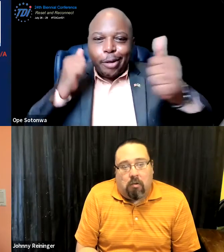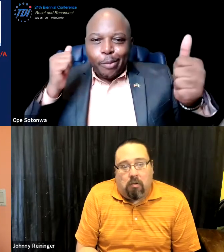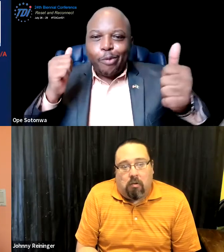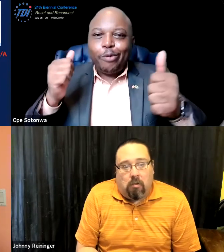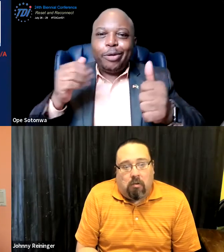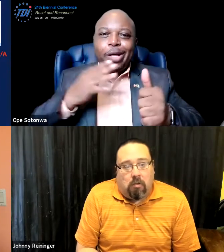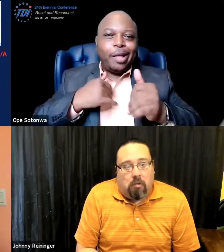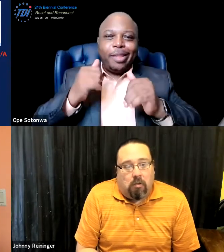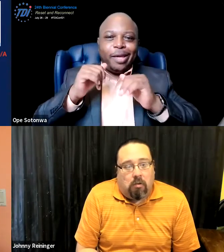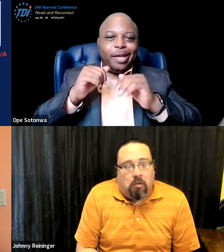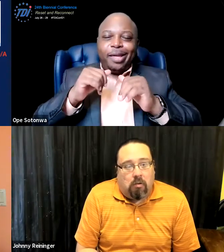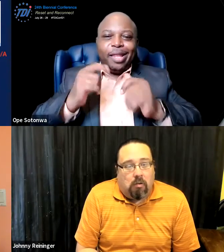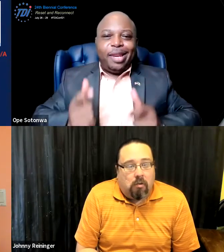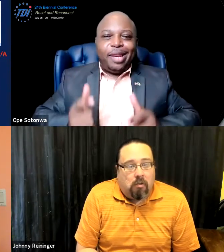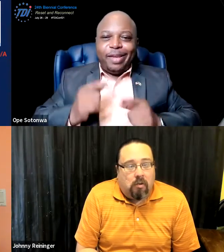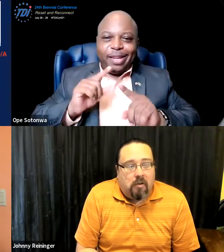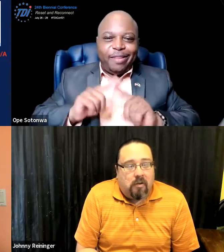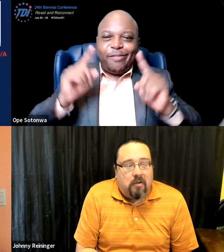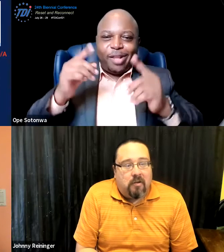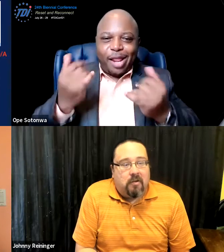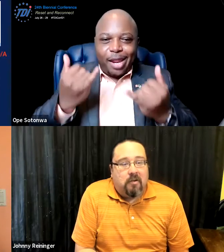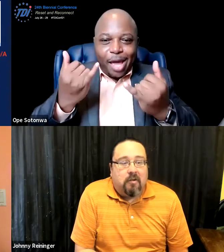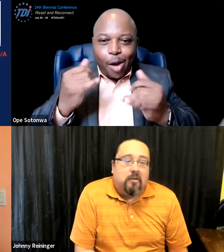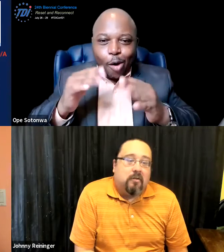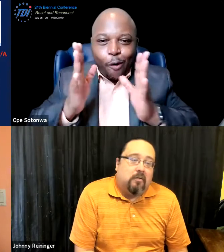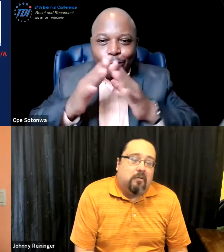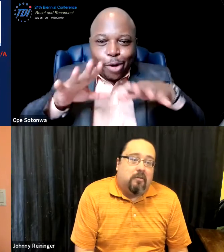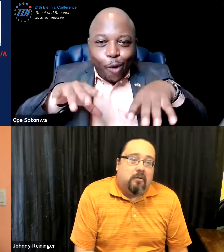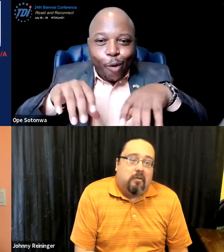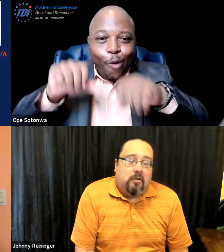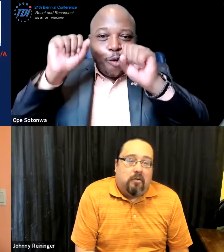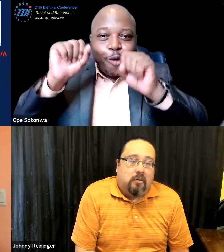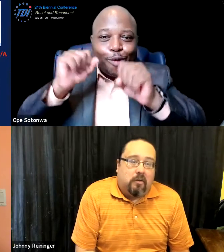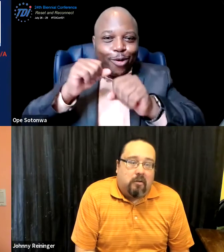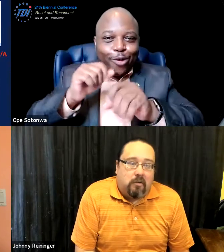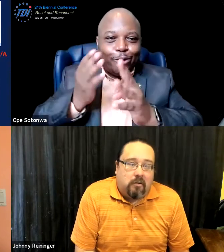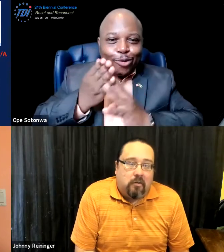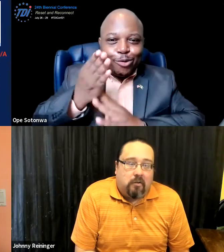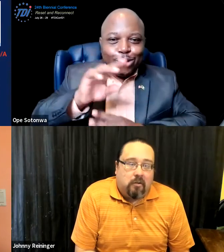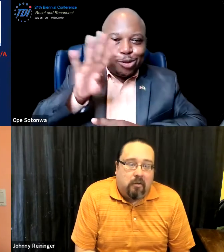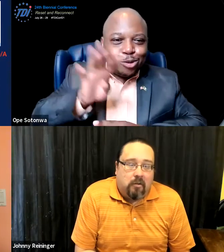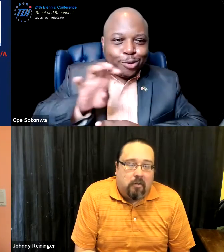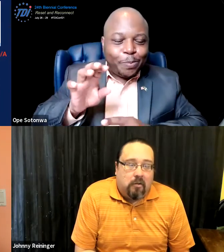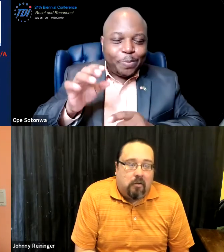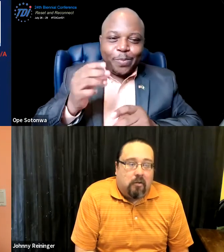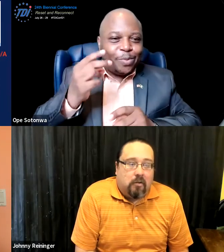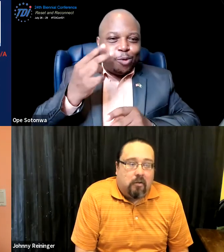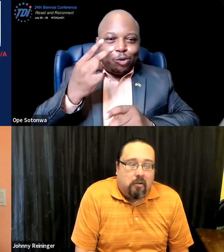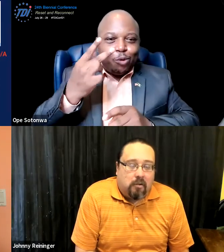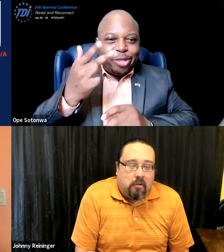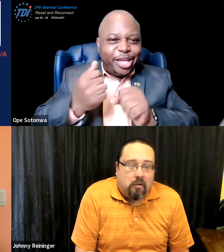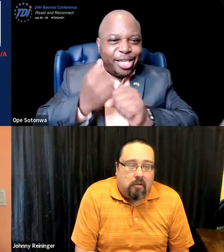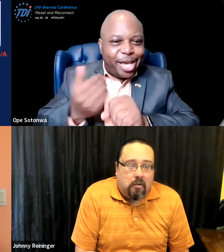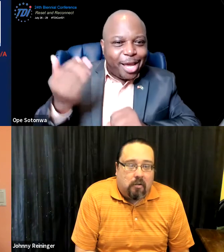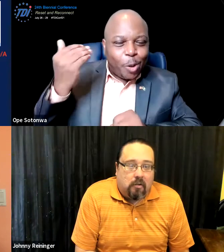And most interpreters are working remotely. And life is a lot different now than it